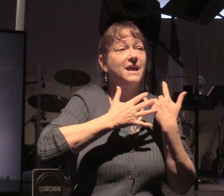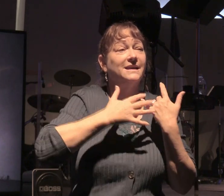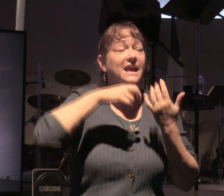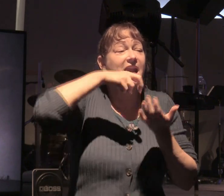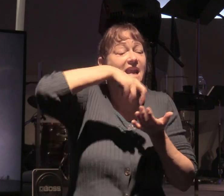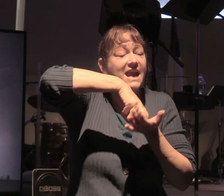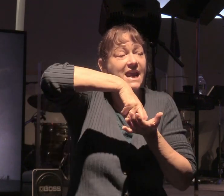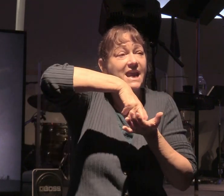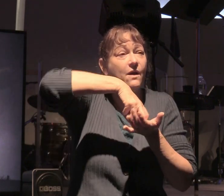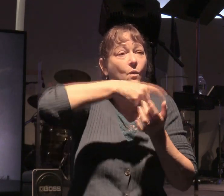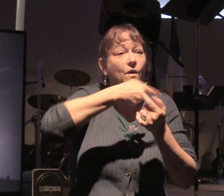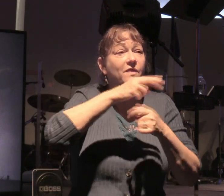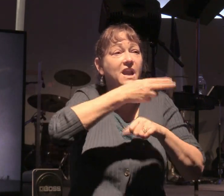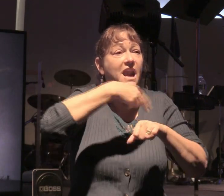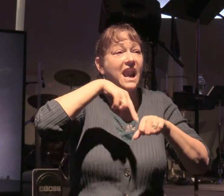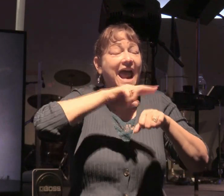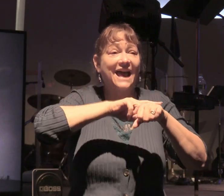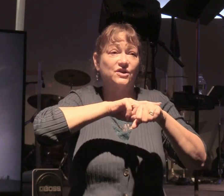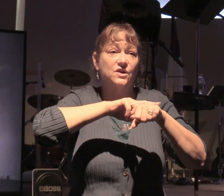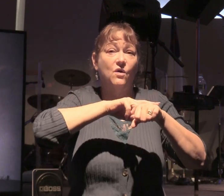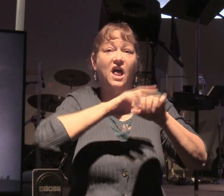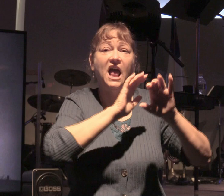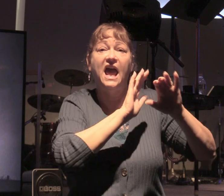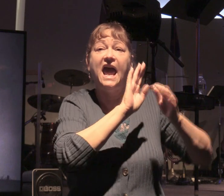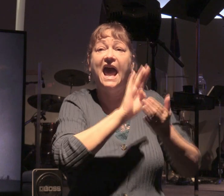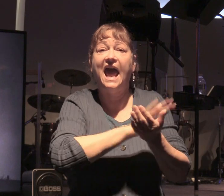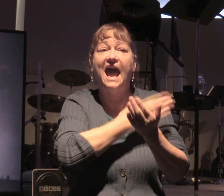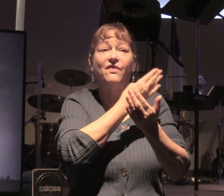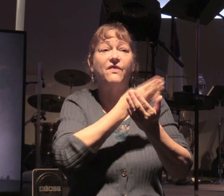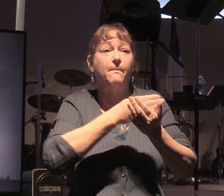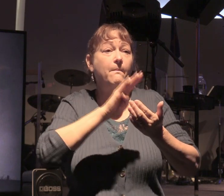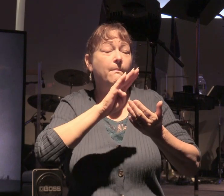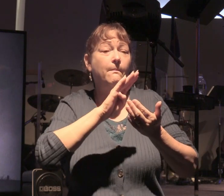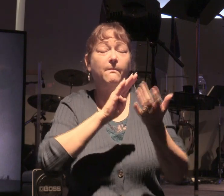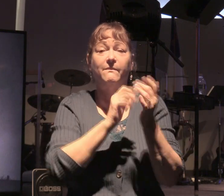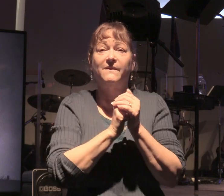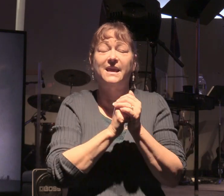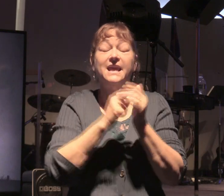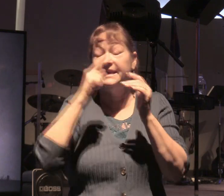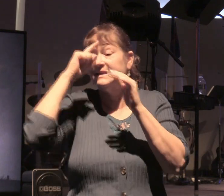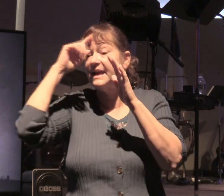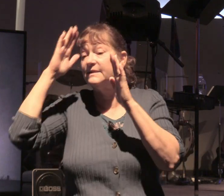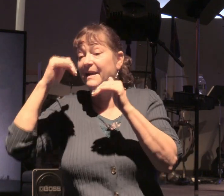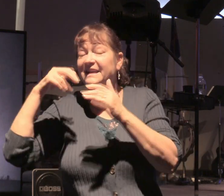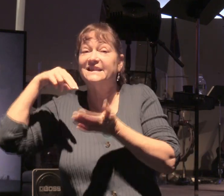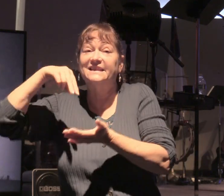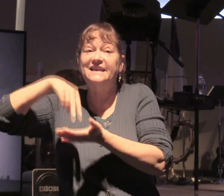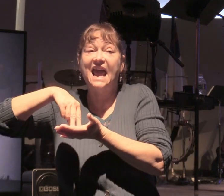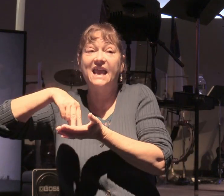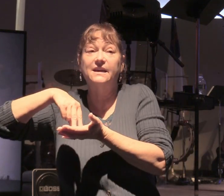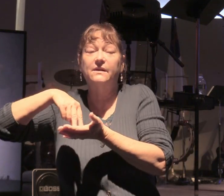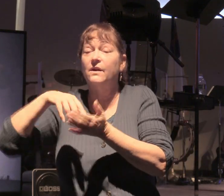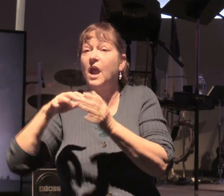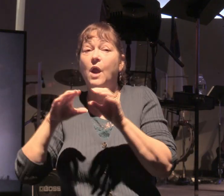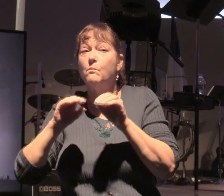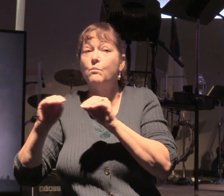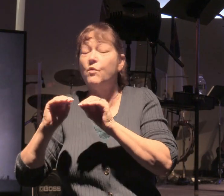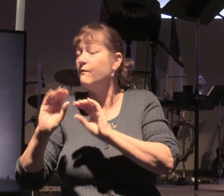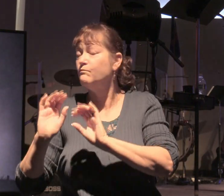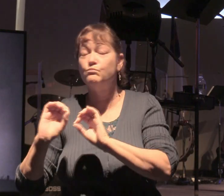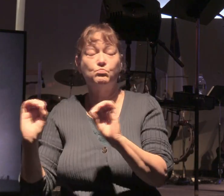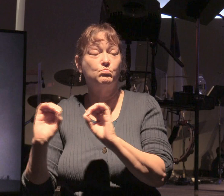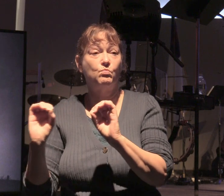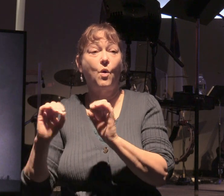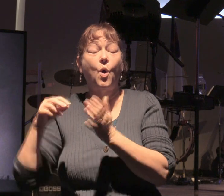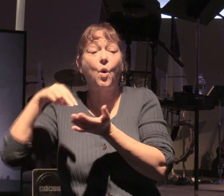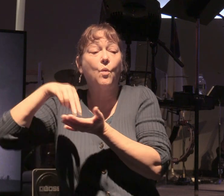knee when the national anthem is being played. He's expected to stand motionlessly on the curb